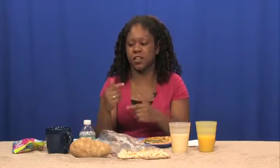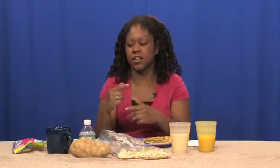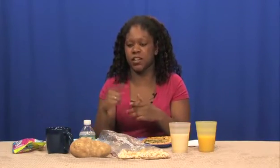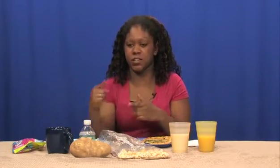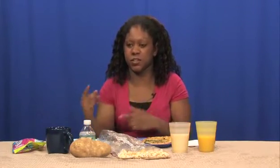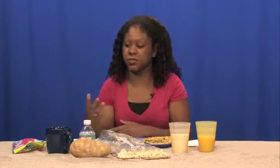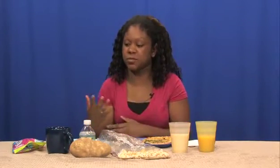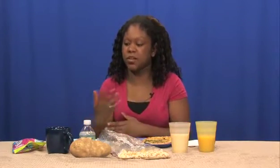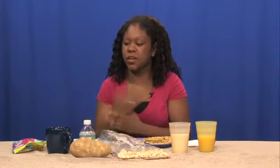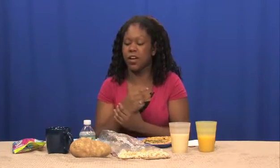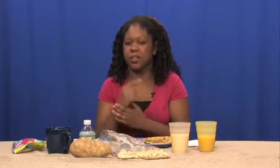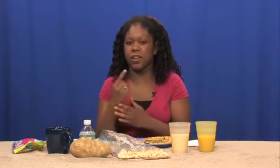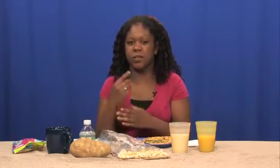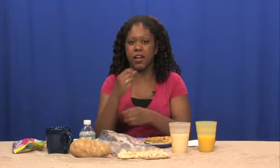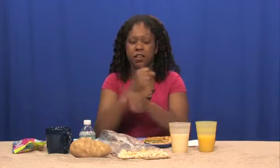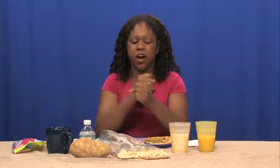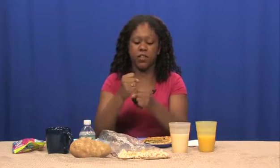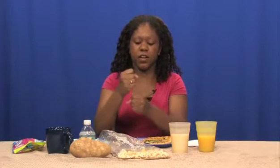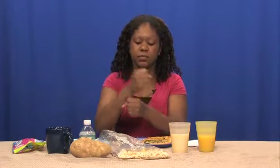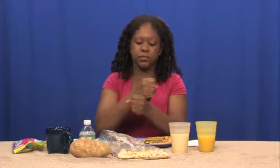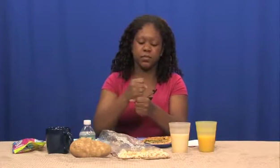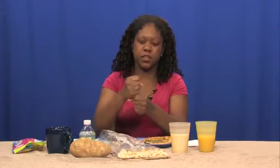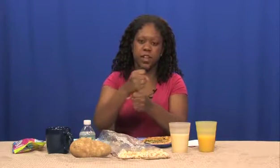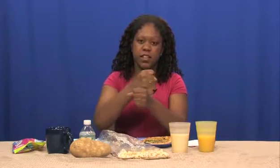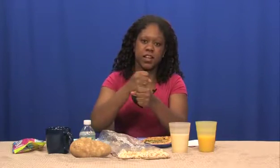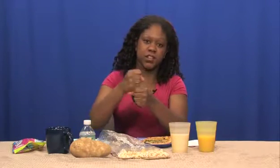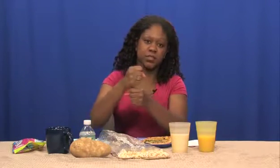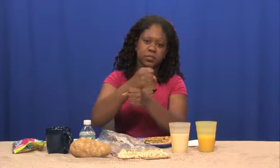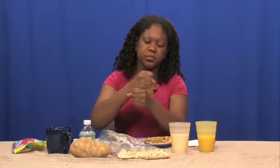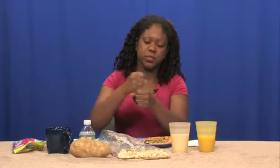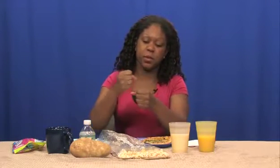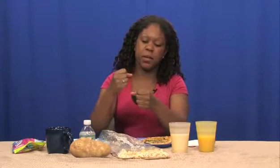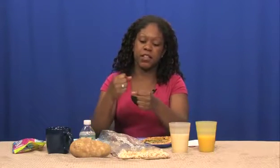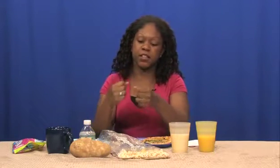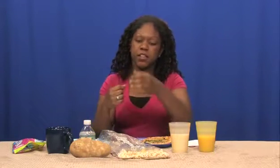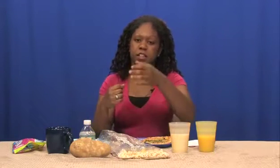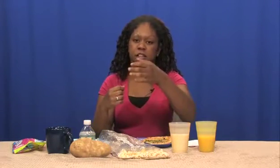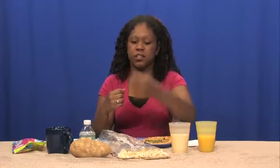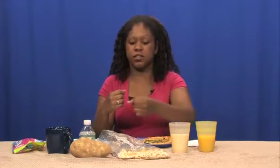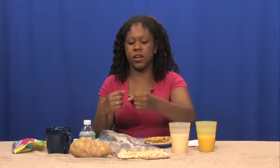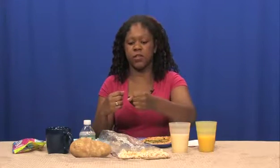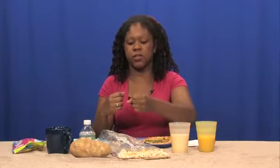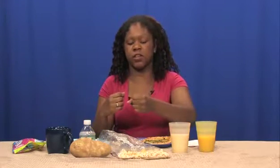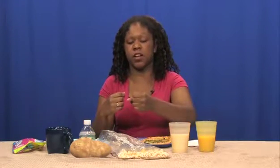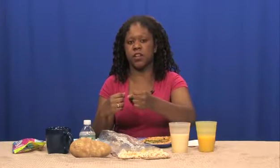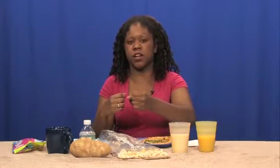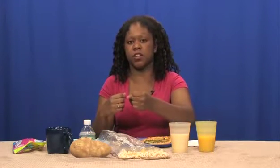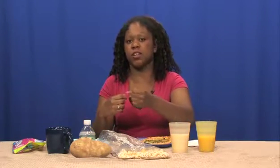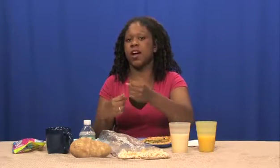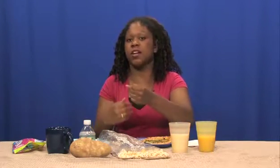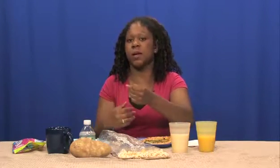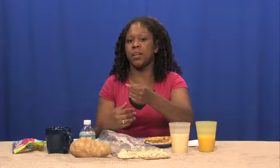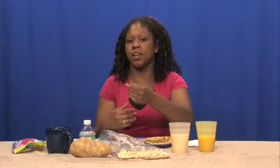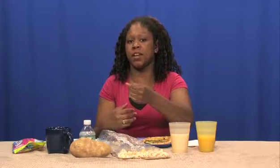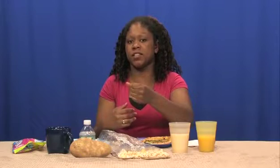for each of those. Okay, first we have coffee, like this. Basically, you have your left hand and your non-dominant hand